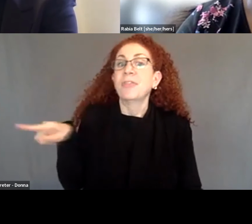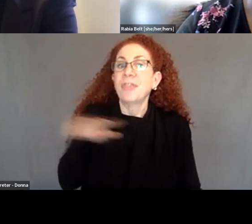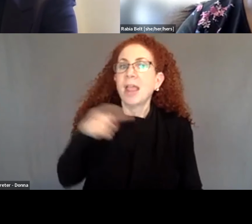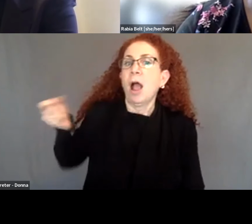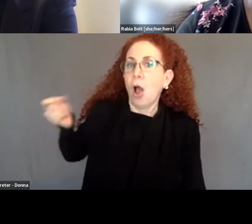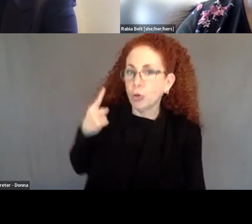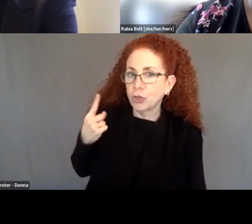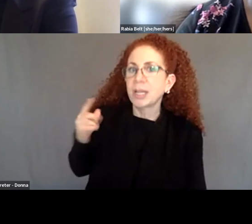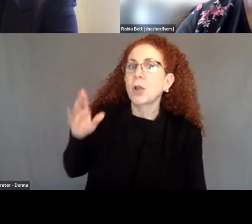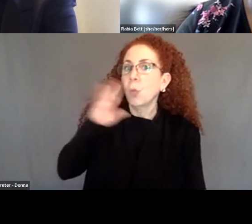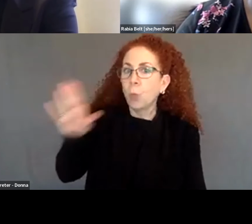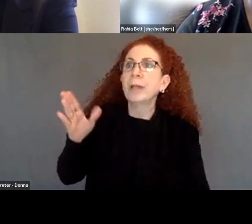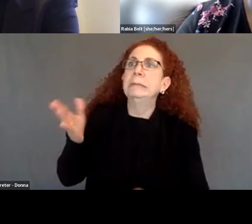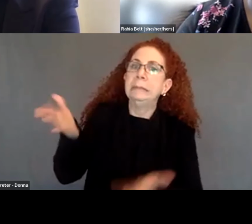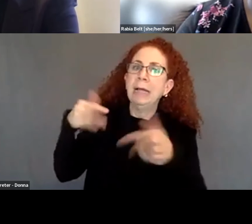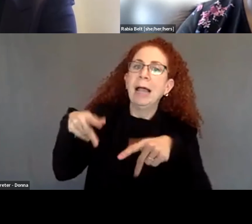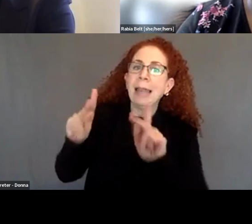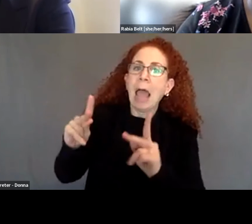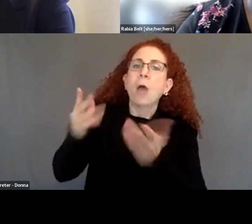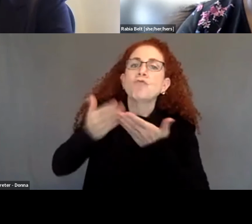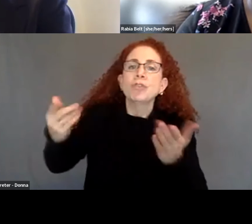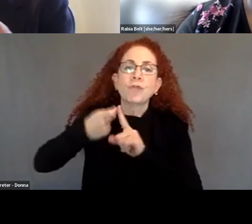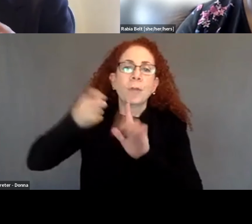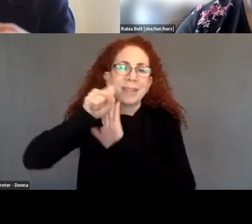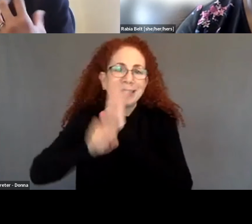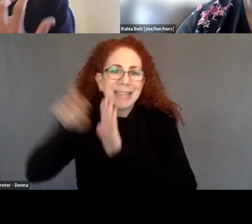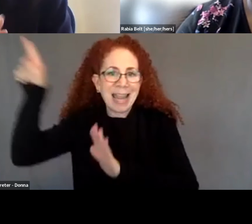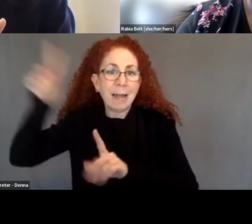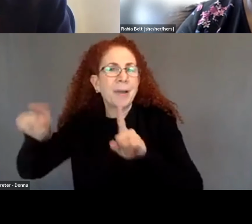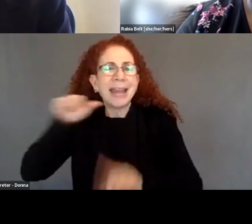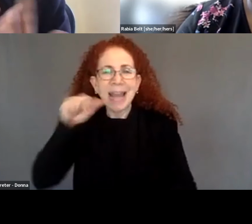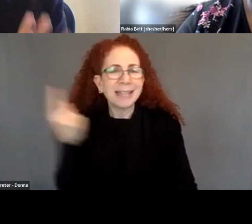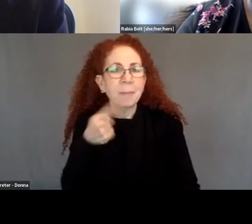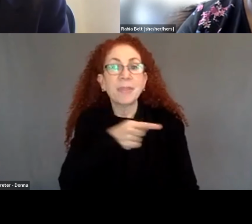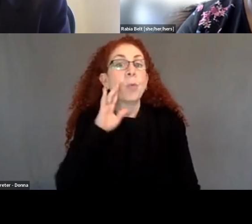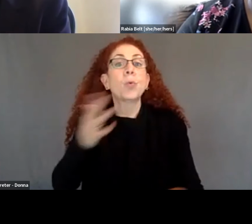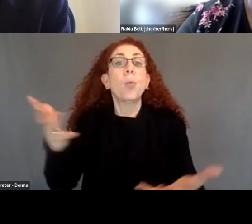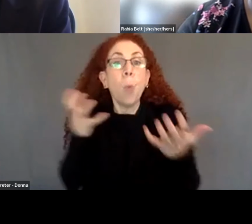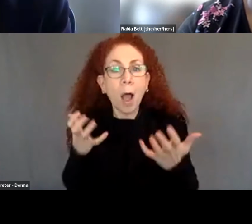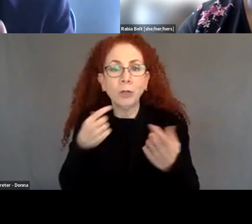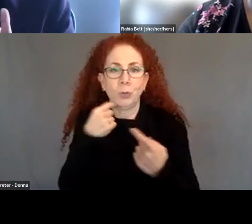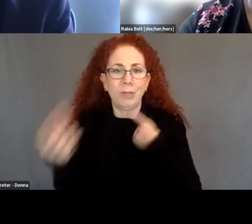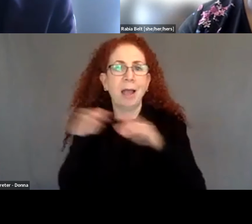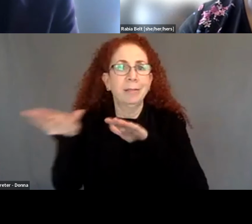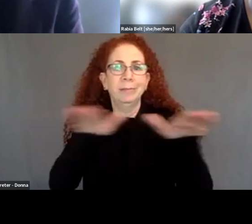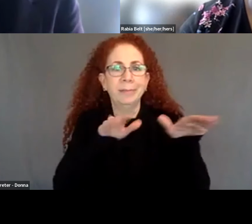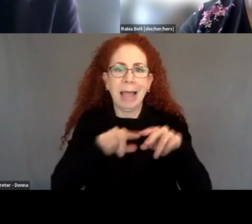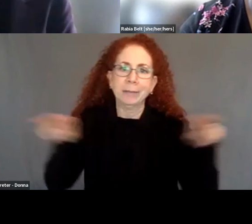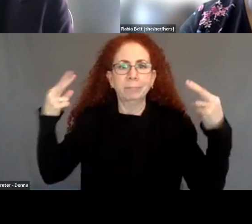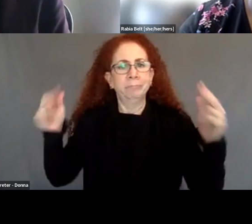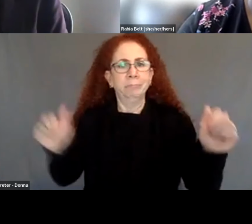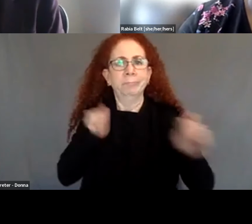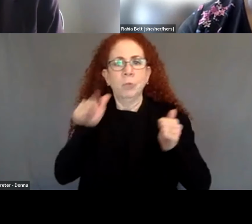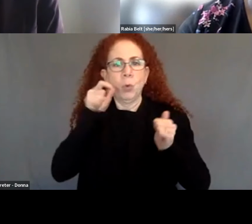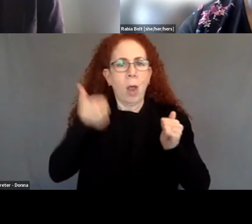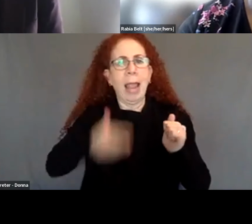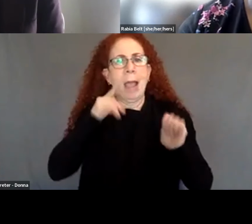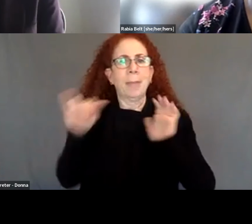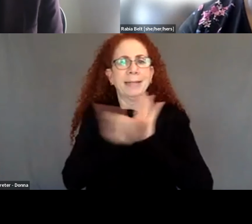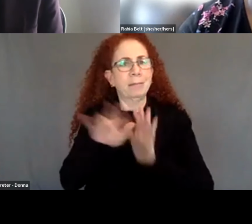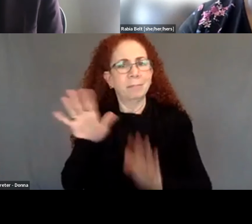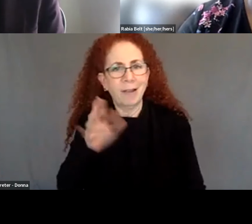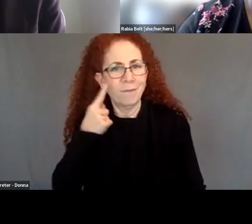is going to unlock certain resources from the state, but it's not necessarily something that they would choose to broadcast as an affirmative sort of social identity.